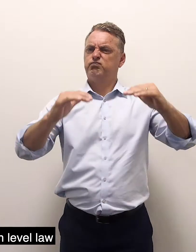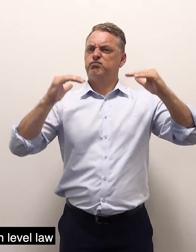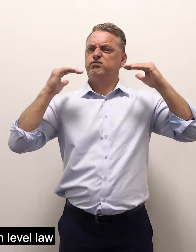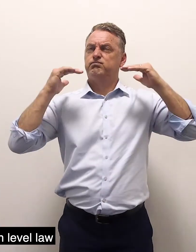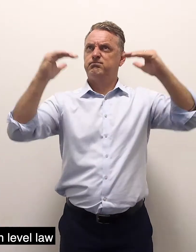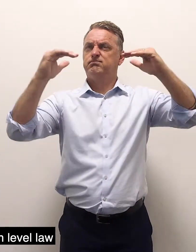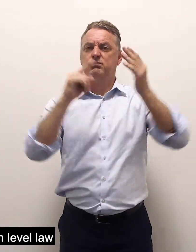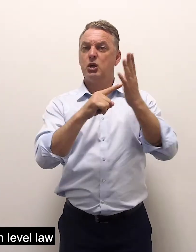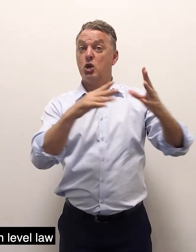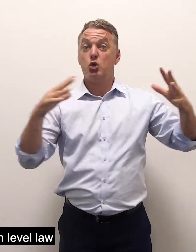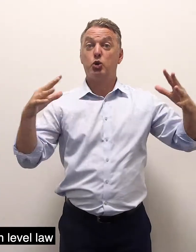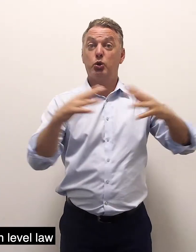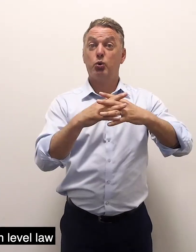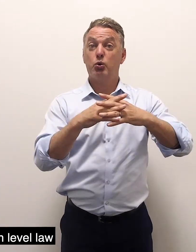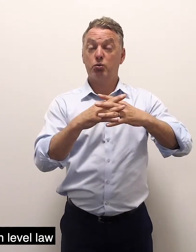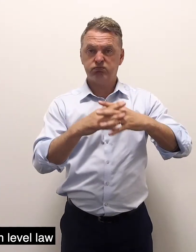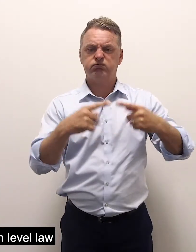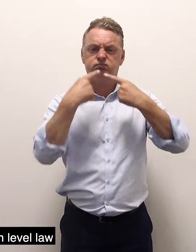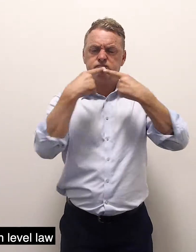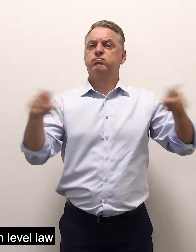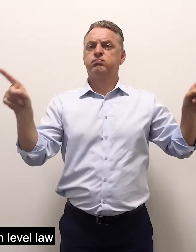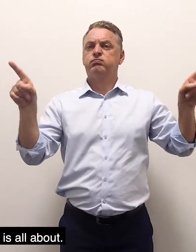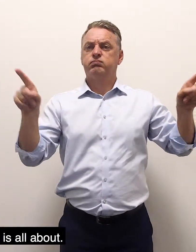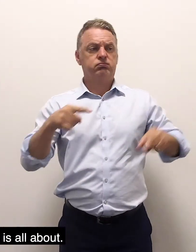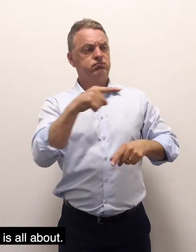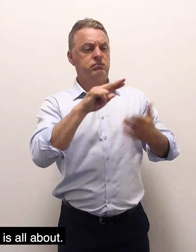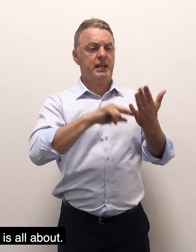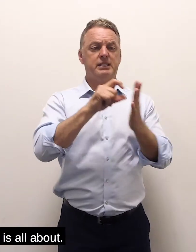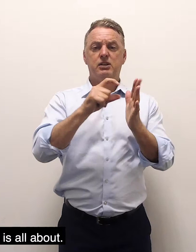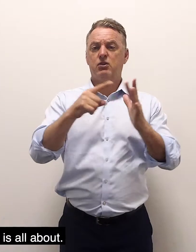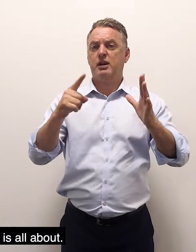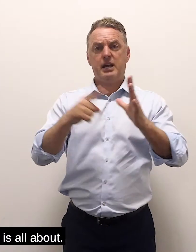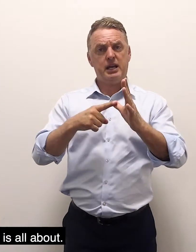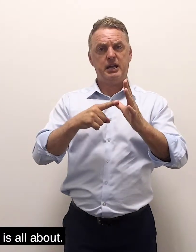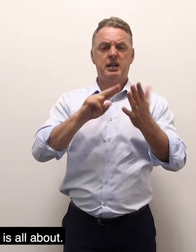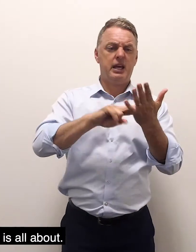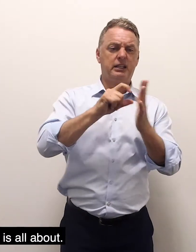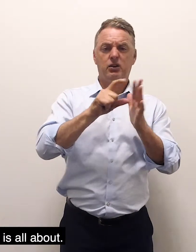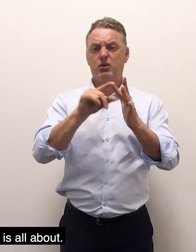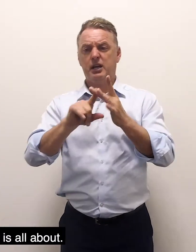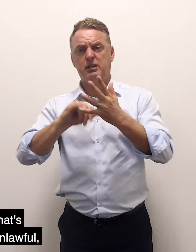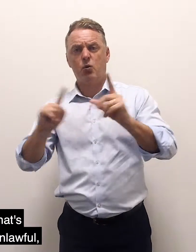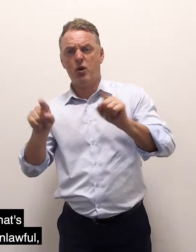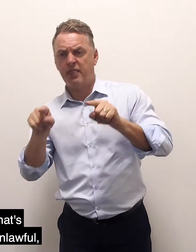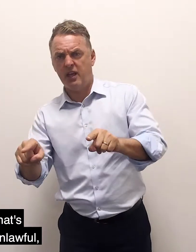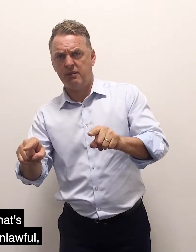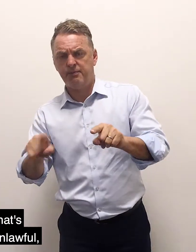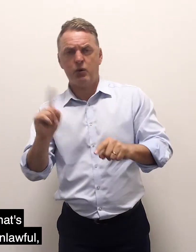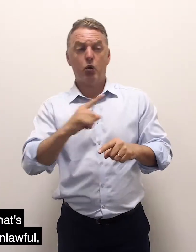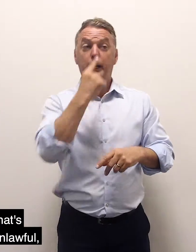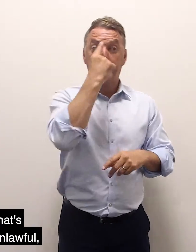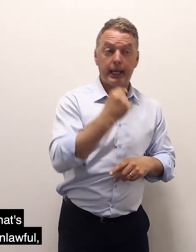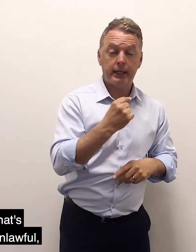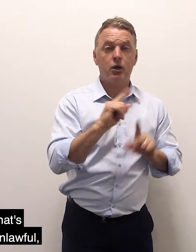the legal top high-level law that says what the NDIS is all about. It talks about